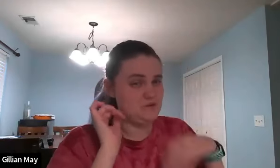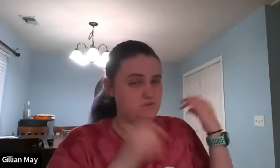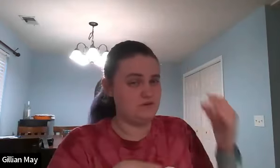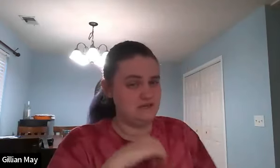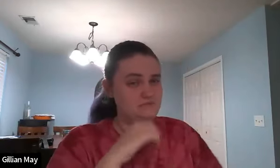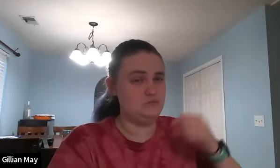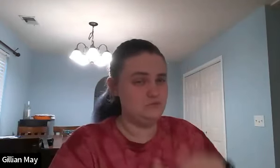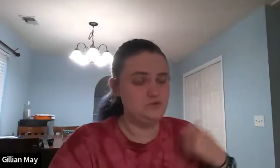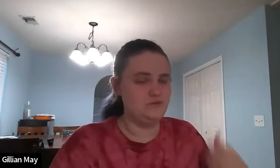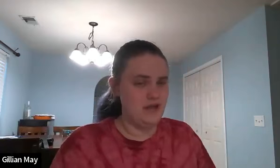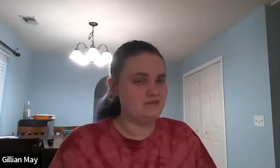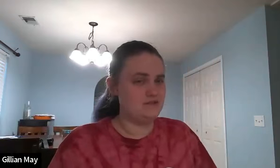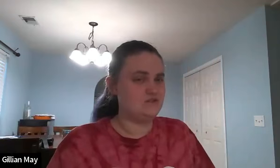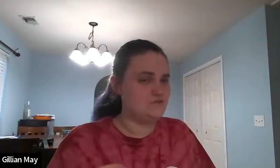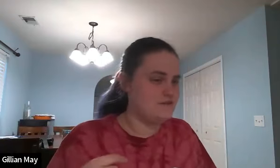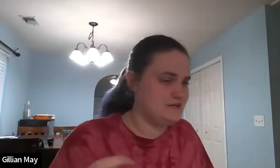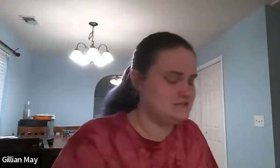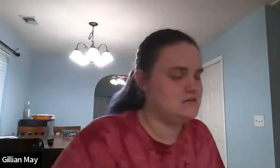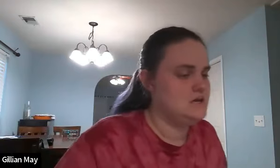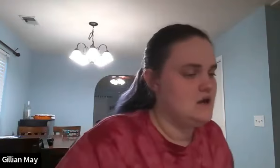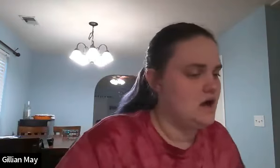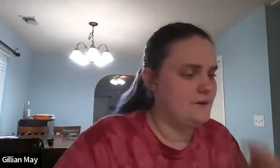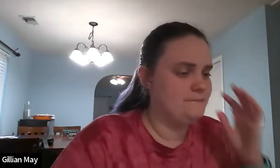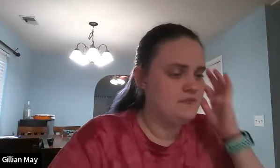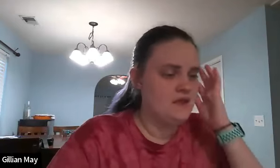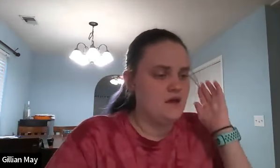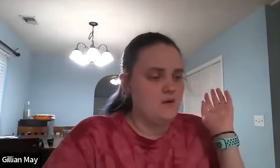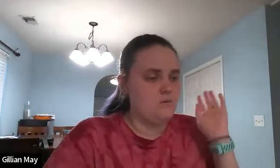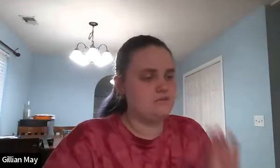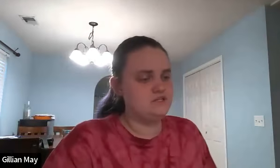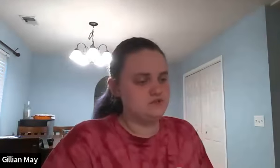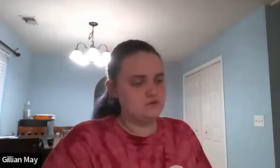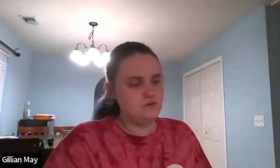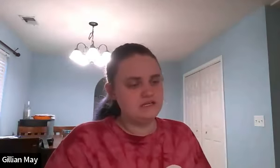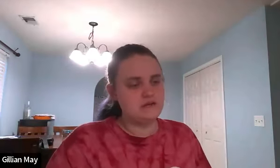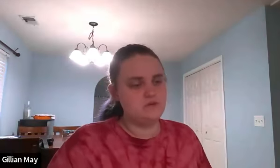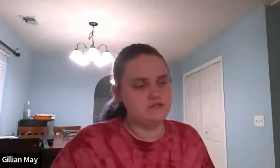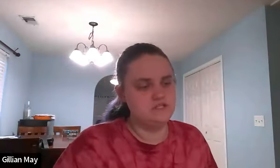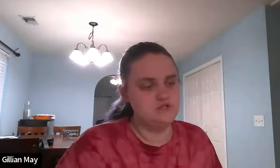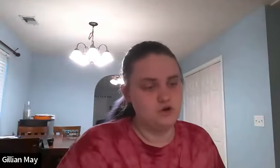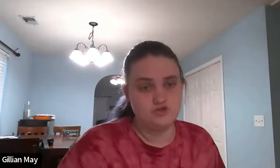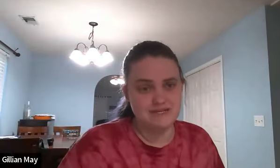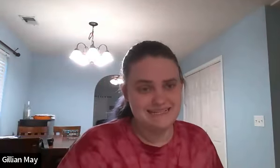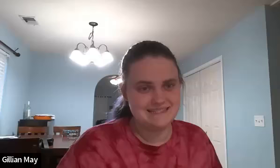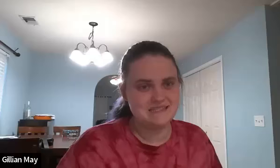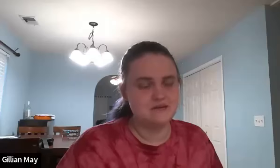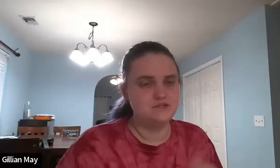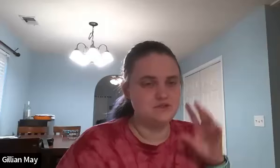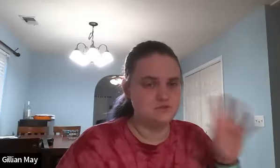ones where it's like boom, boom, boom. And if we hadn't lost those 5 minutes, what I'm going to do real quick is I'm going to do our drinks, then I'm going to do